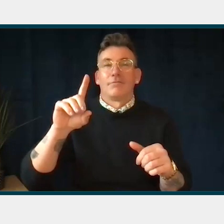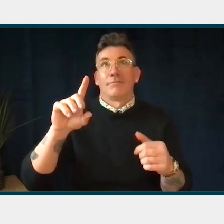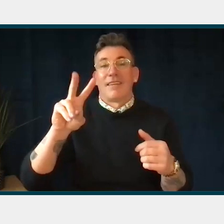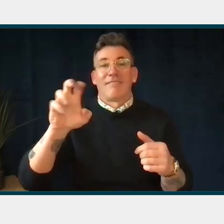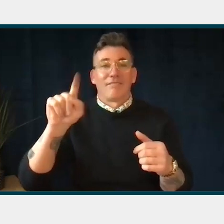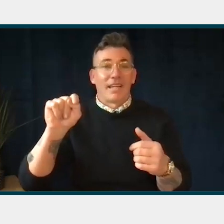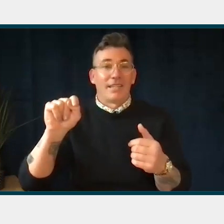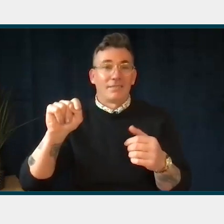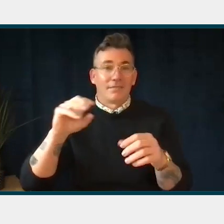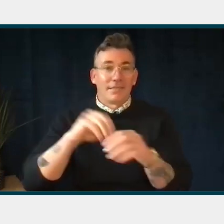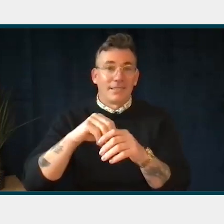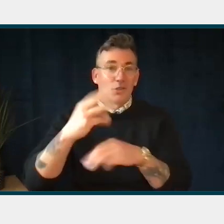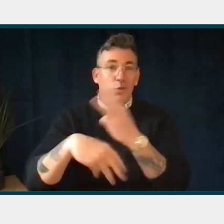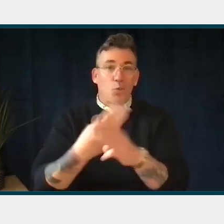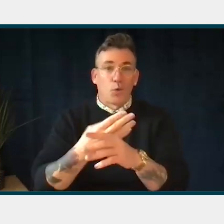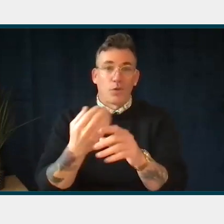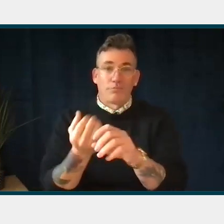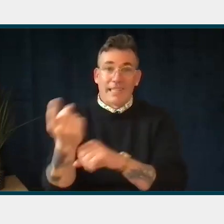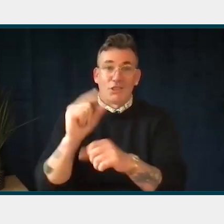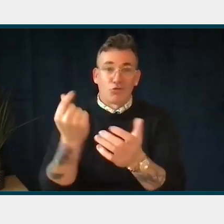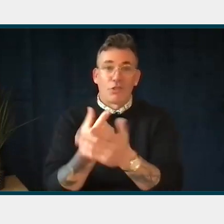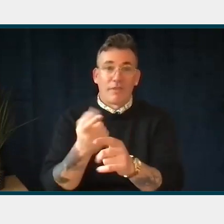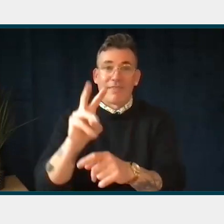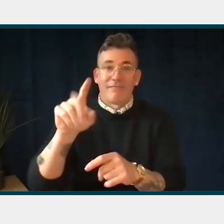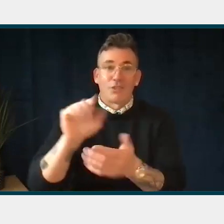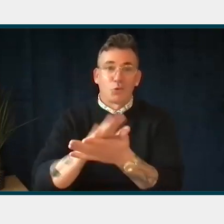One of the youngest deaf,